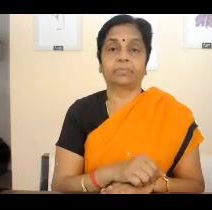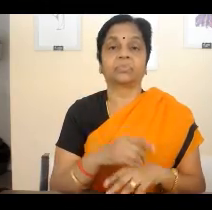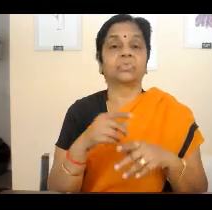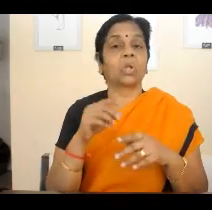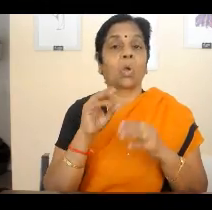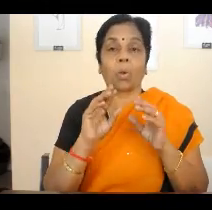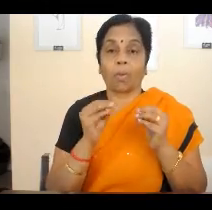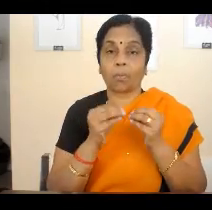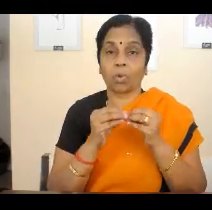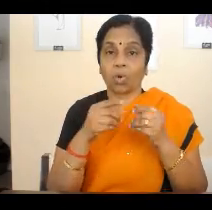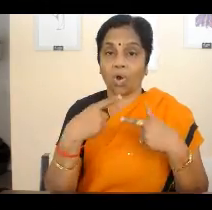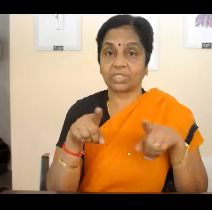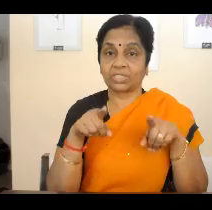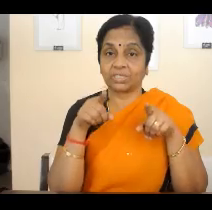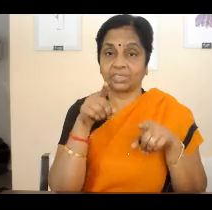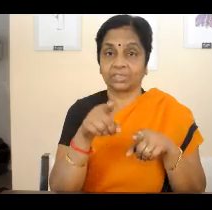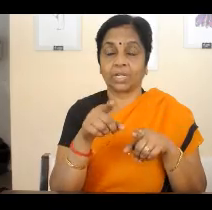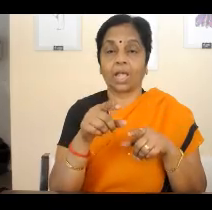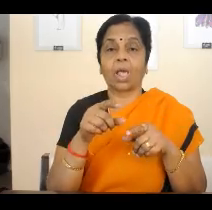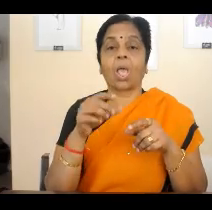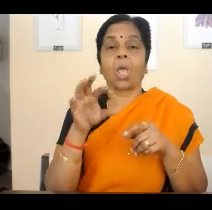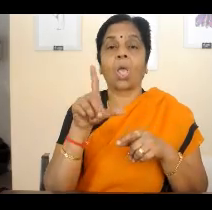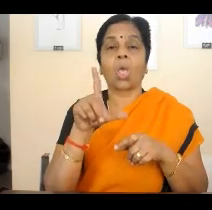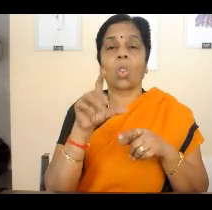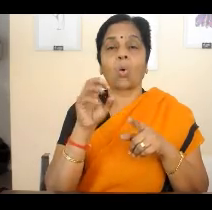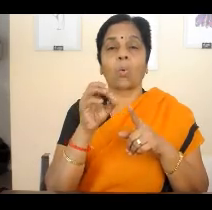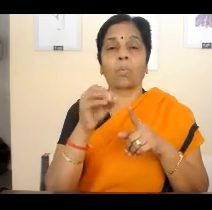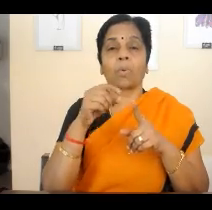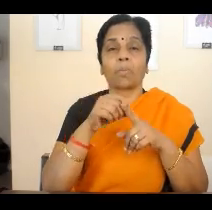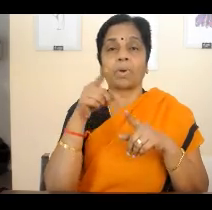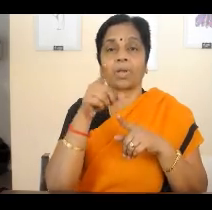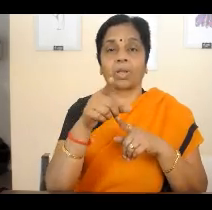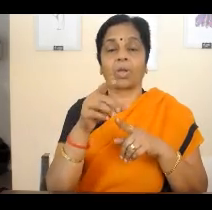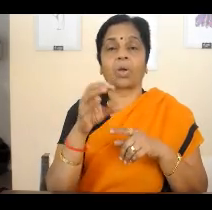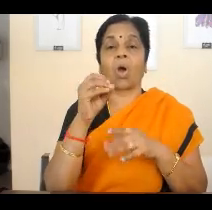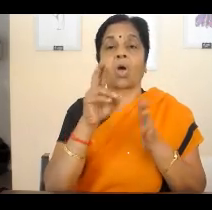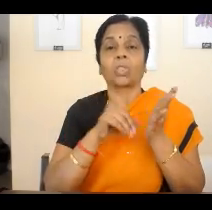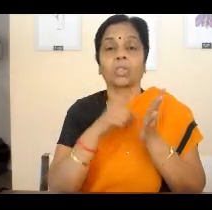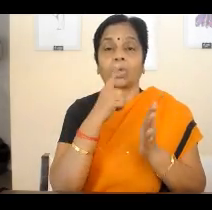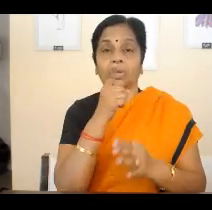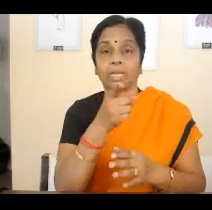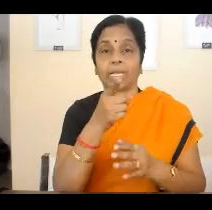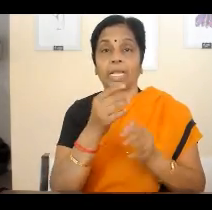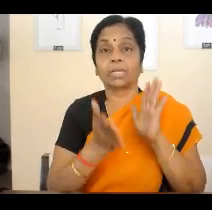because it may be a loophole for the authorities to escape.